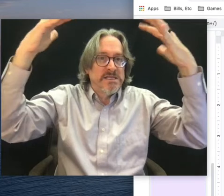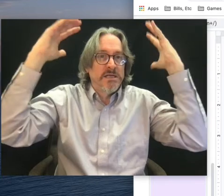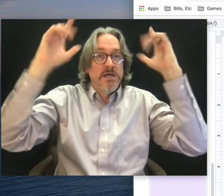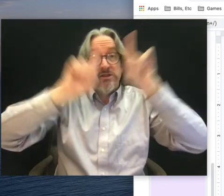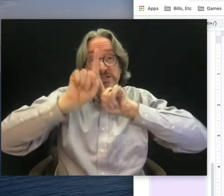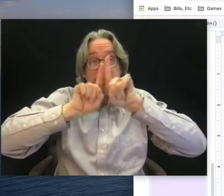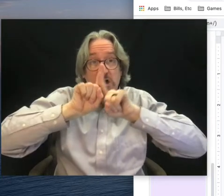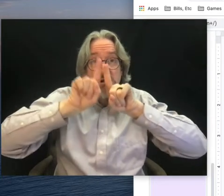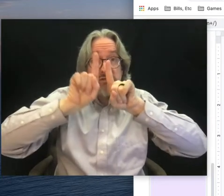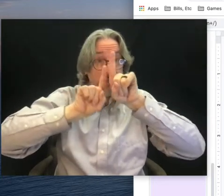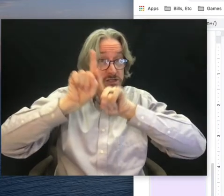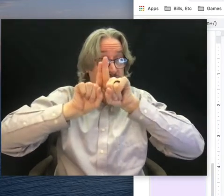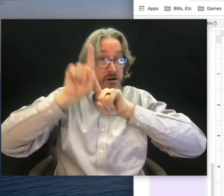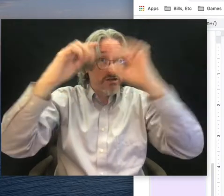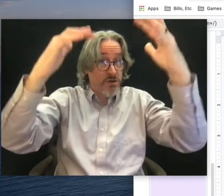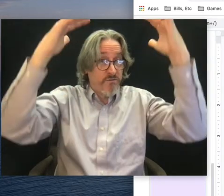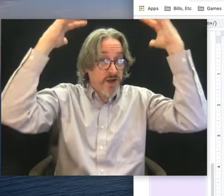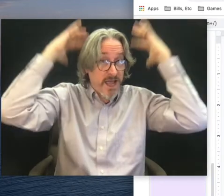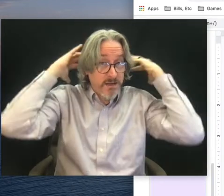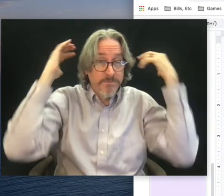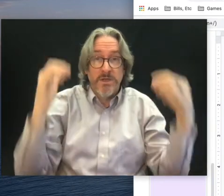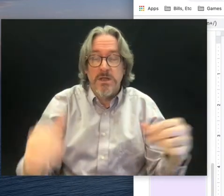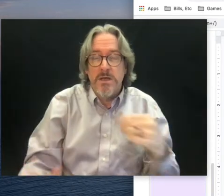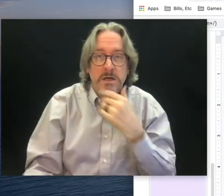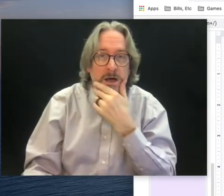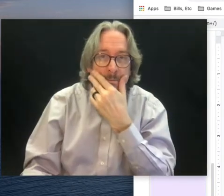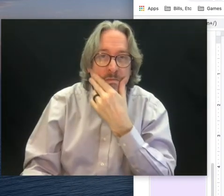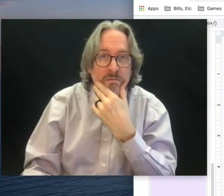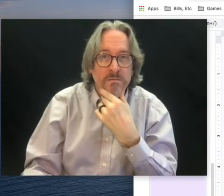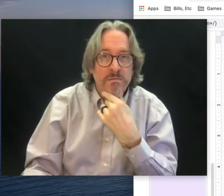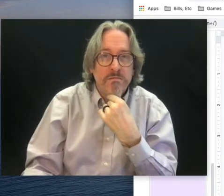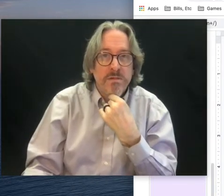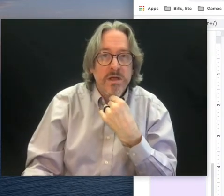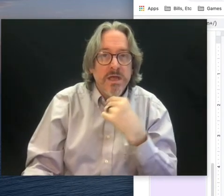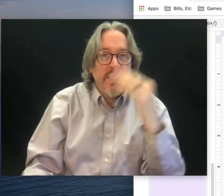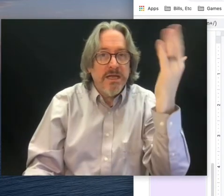like the stars overhead.